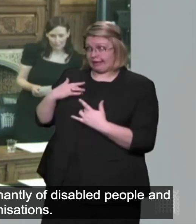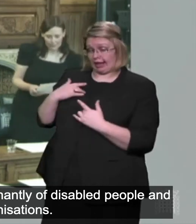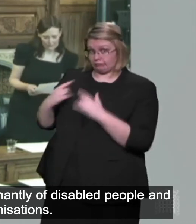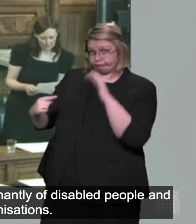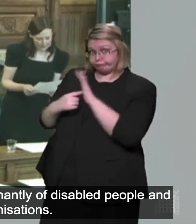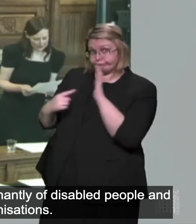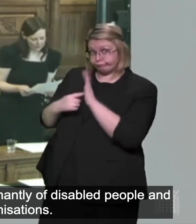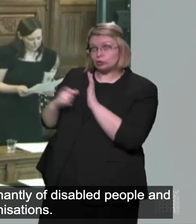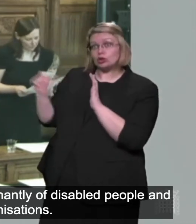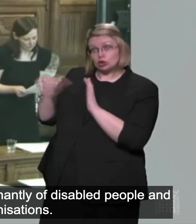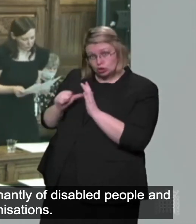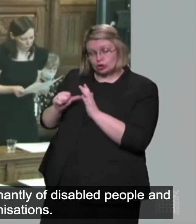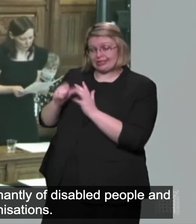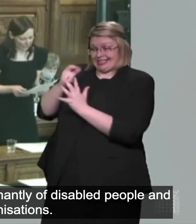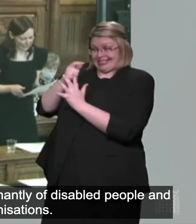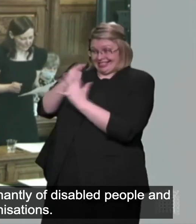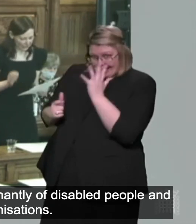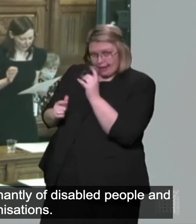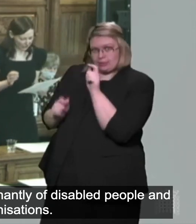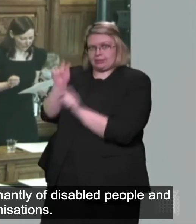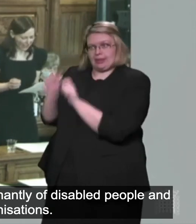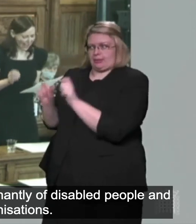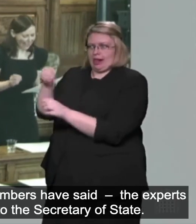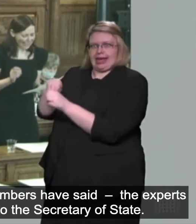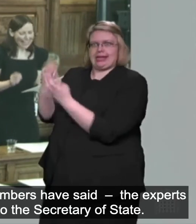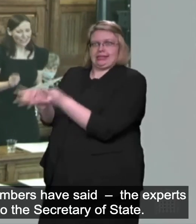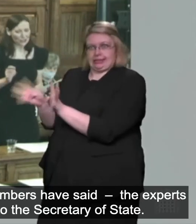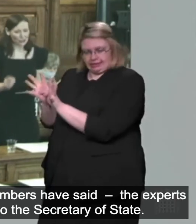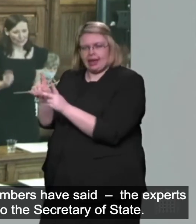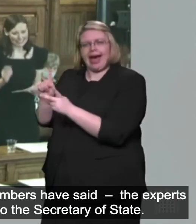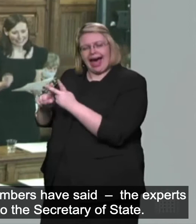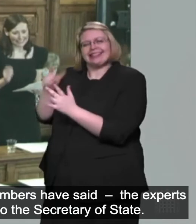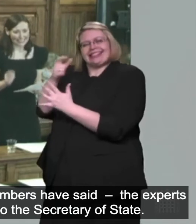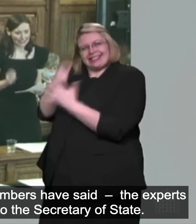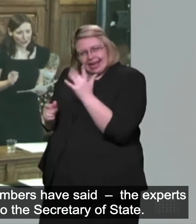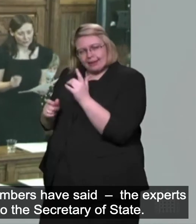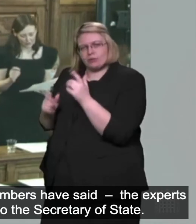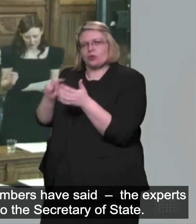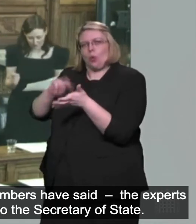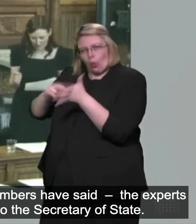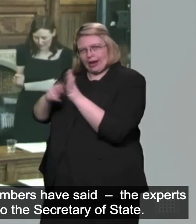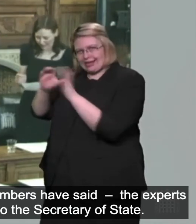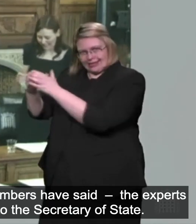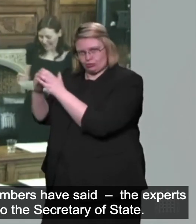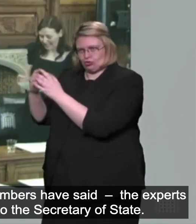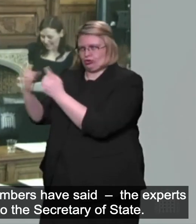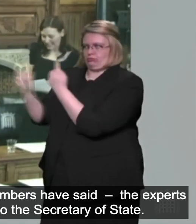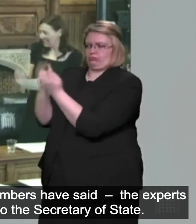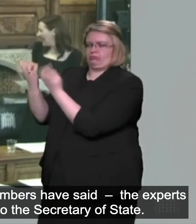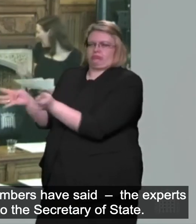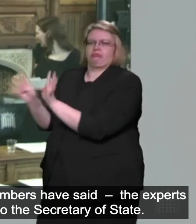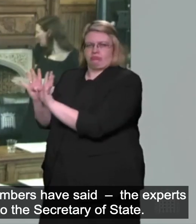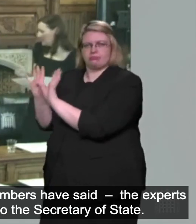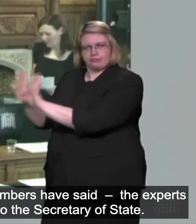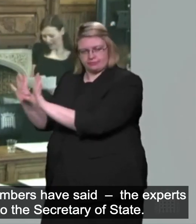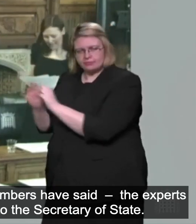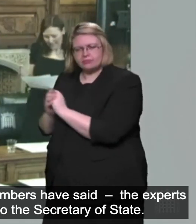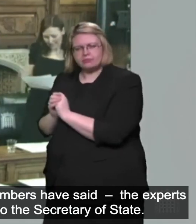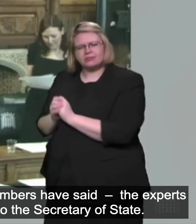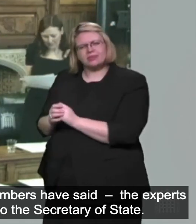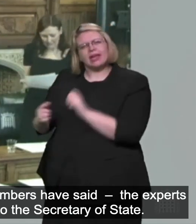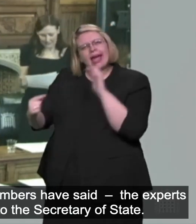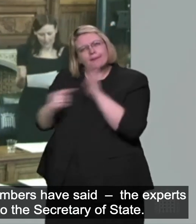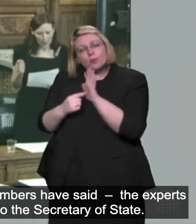of disabled people and disabled people's organisations. And I cannot stress this enough, as other members have said. The experts